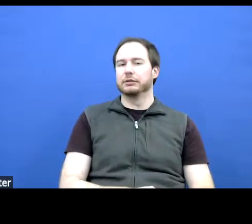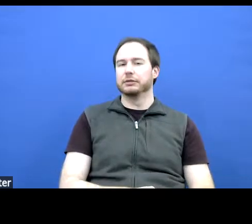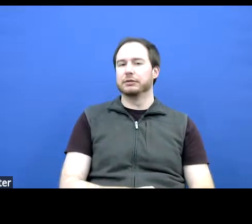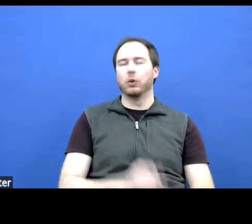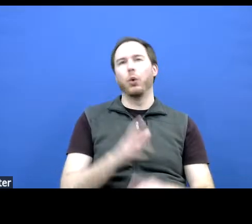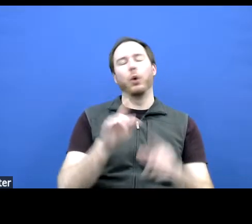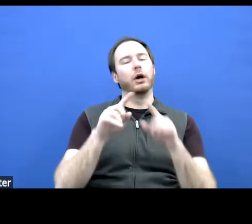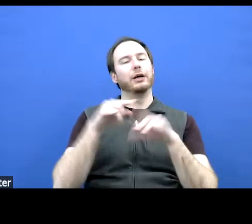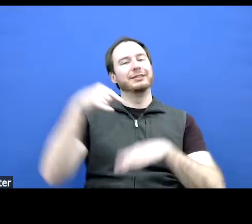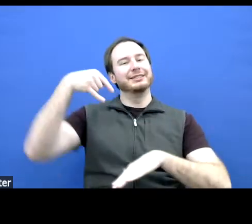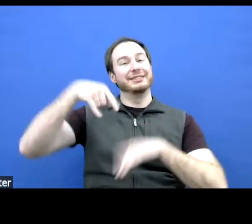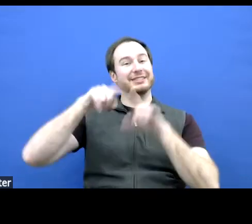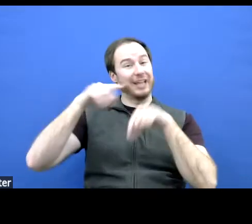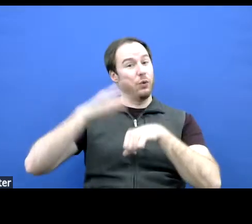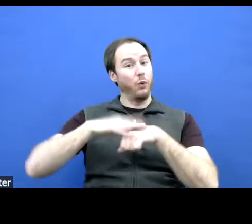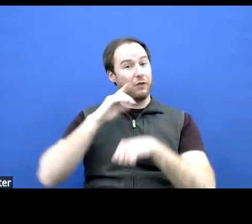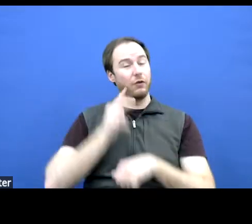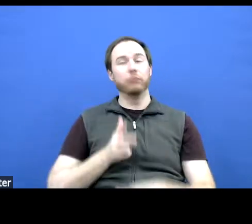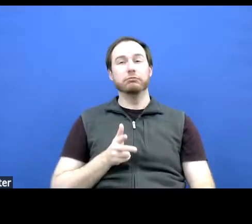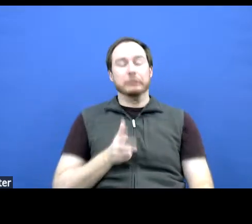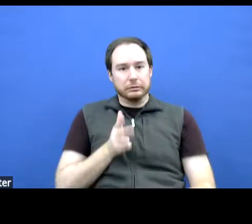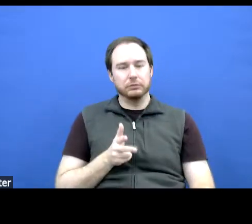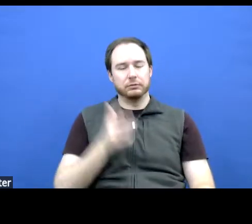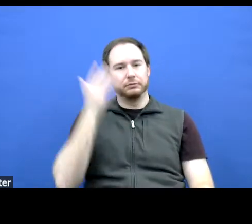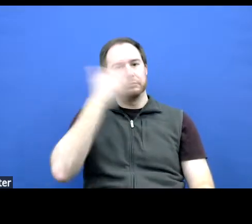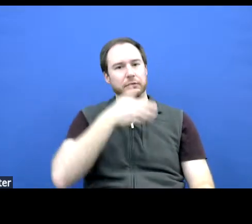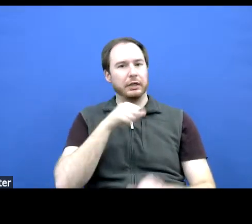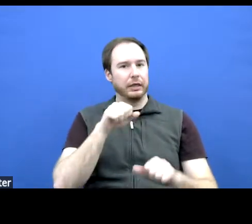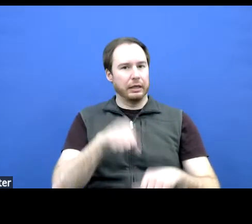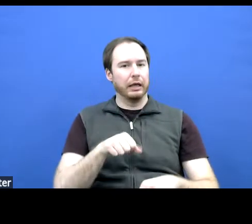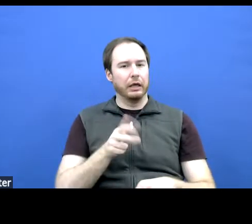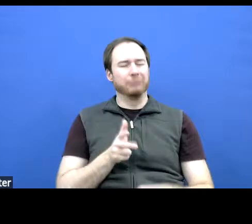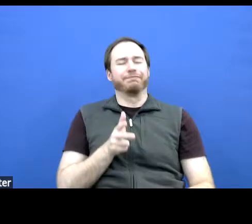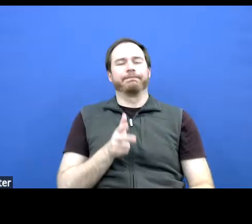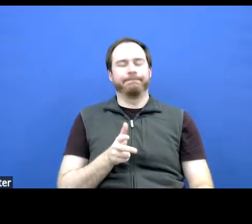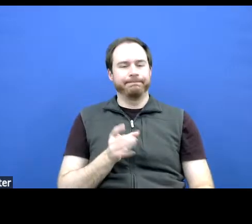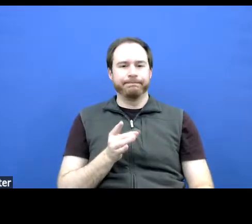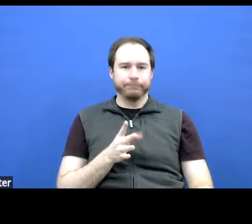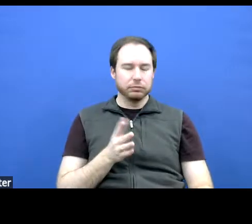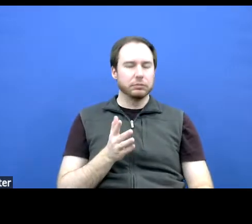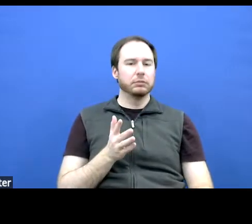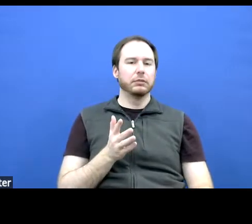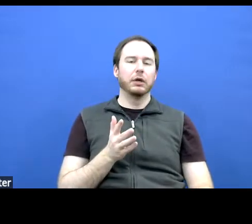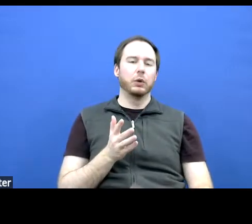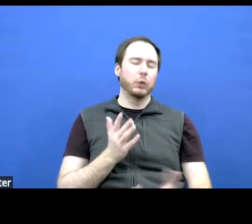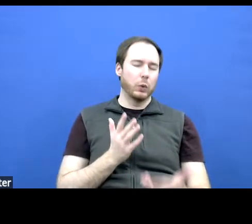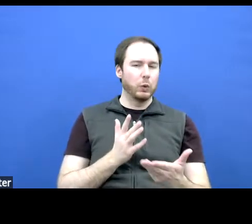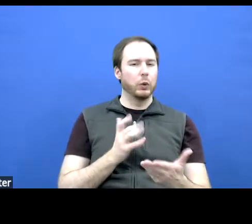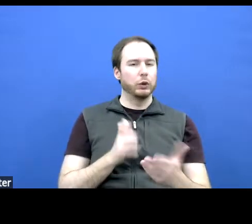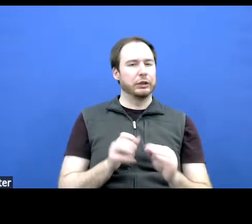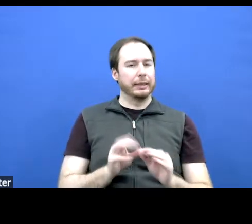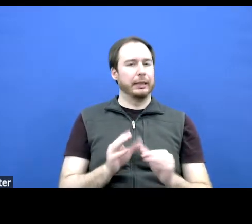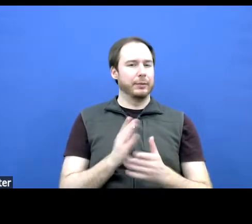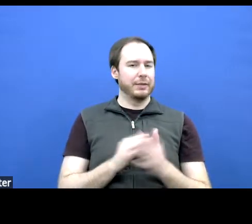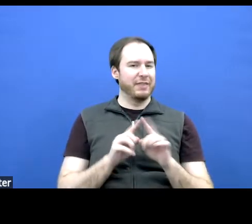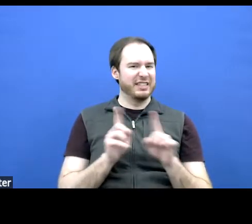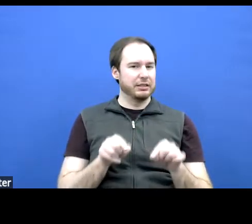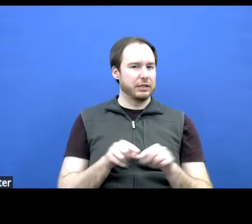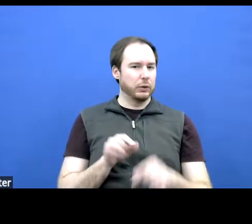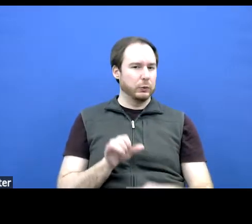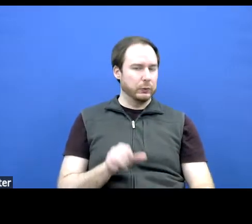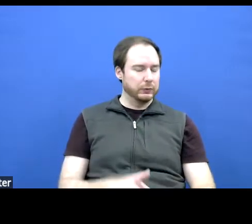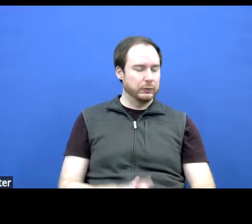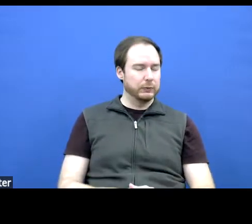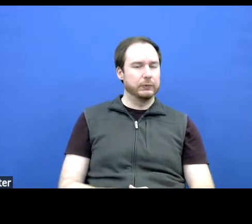well signed, and it's very easy to not know that you've hit a speed bump until you hit the speed bump.